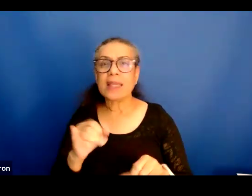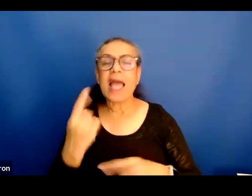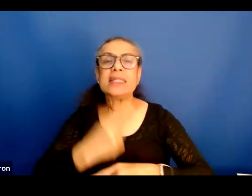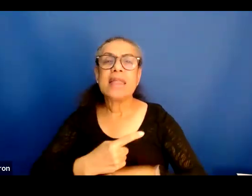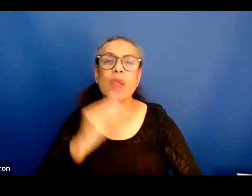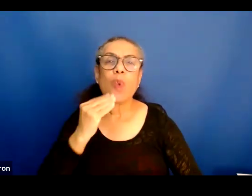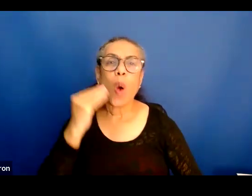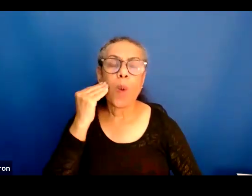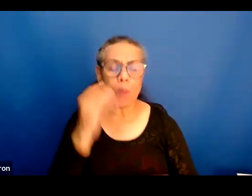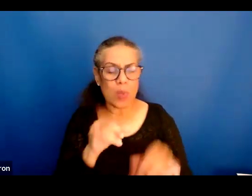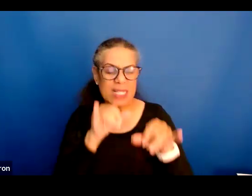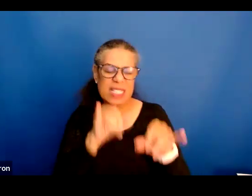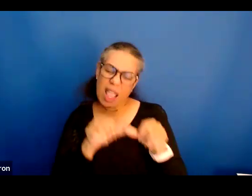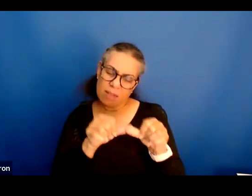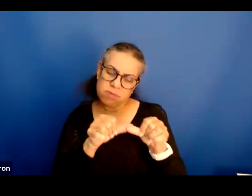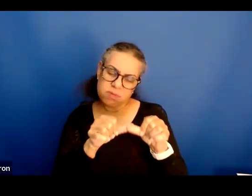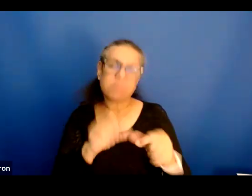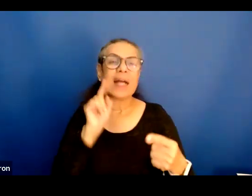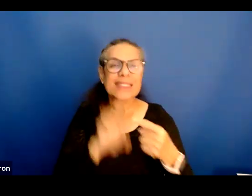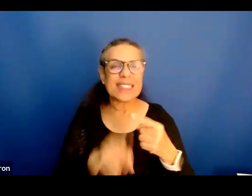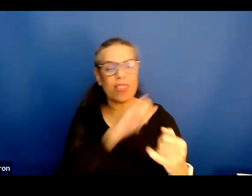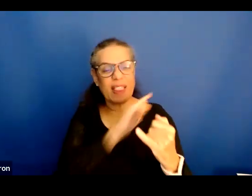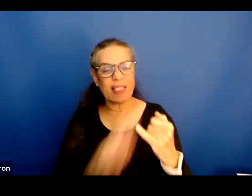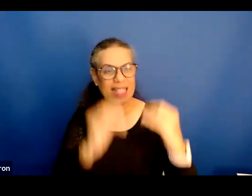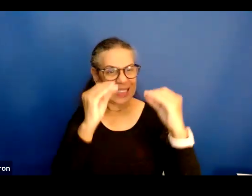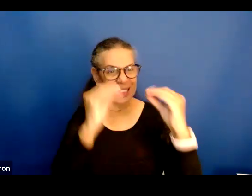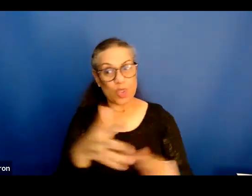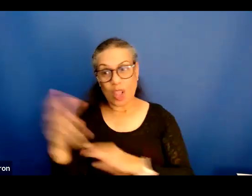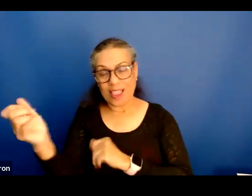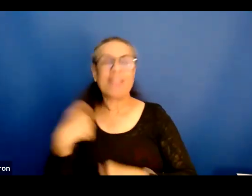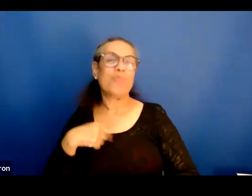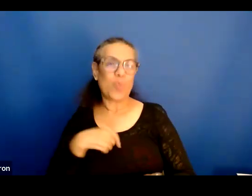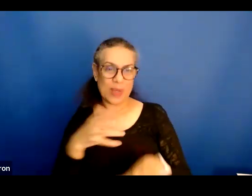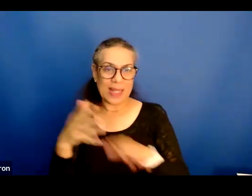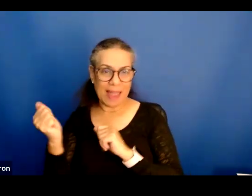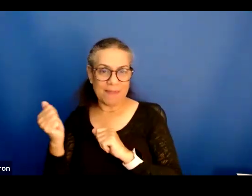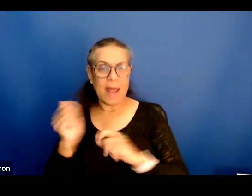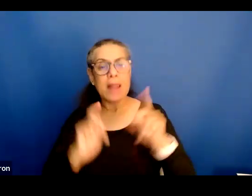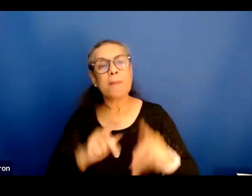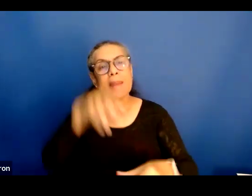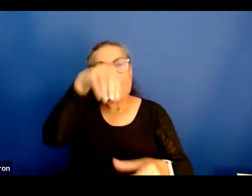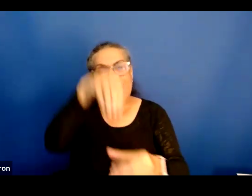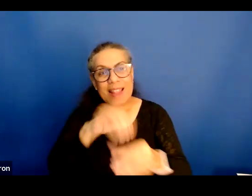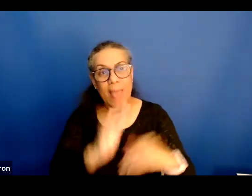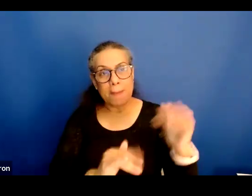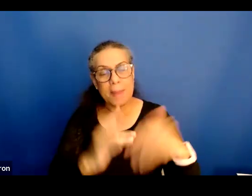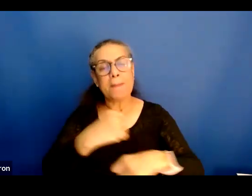there until the last teacher left the building. It was the people inside that building made